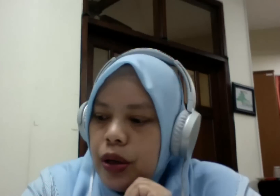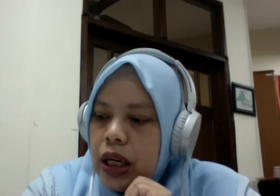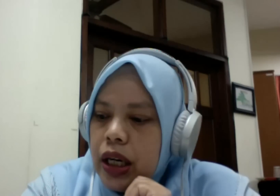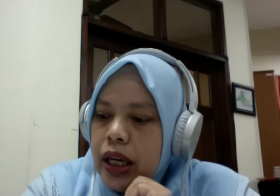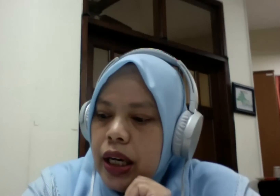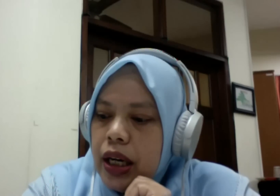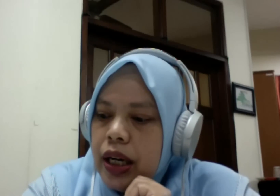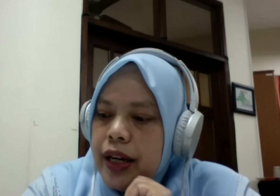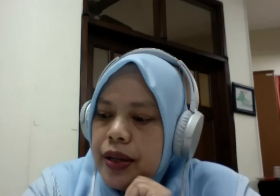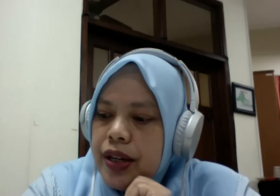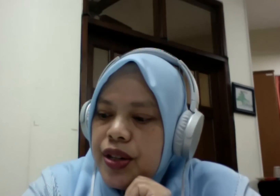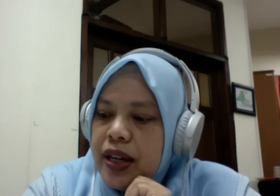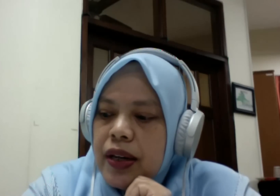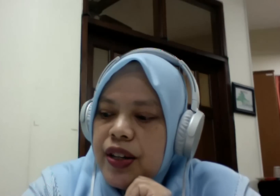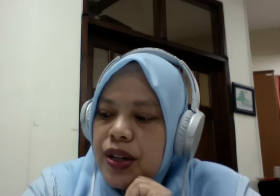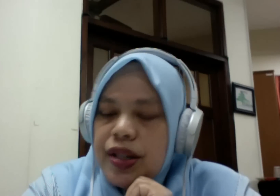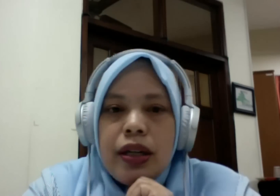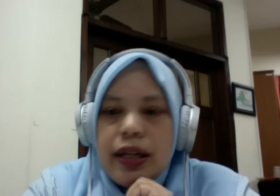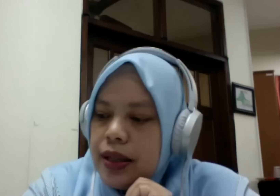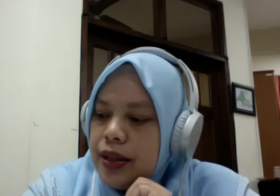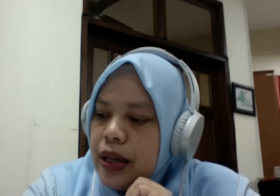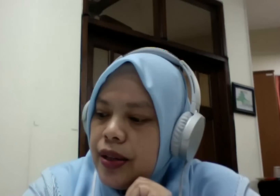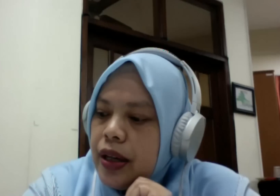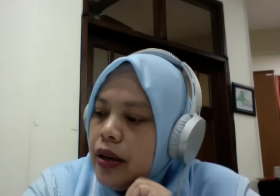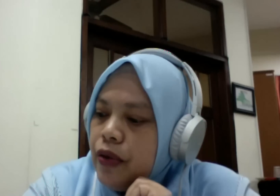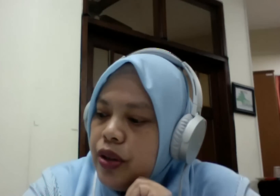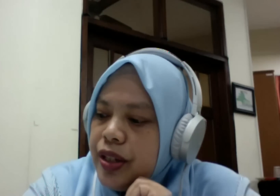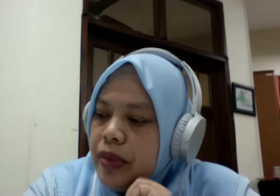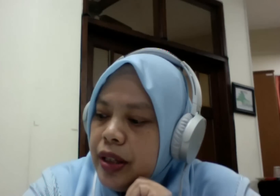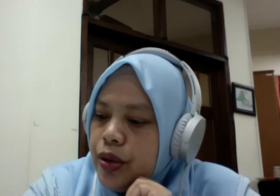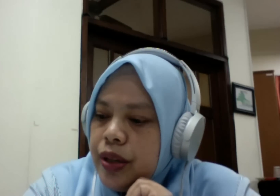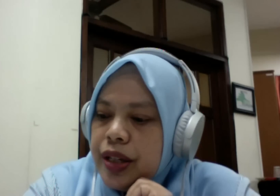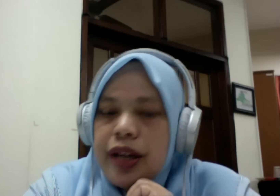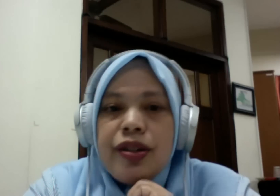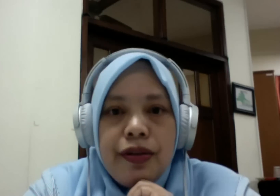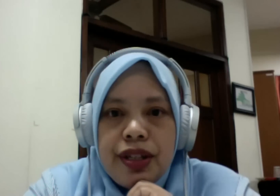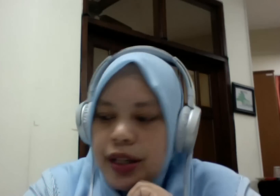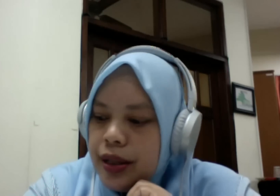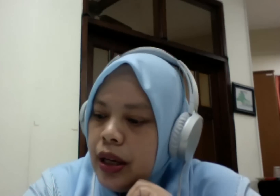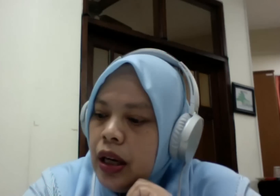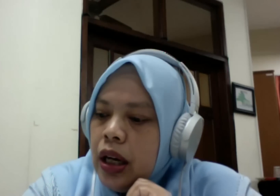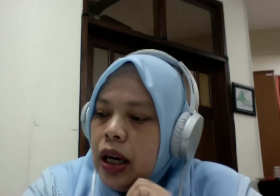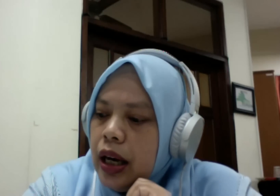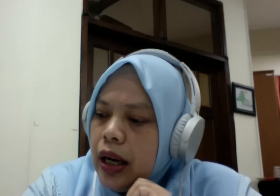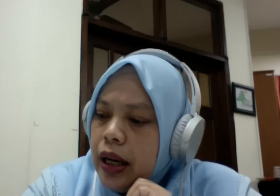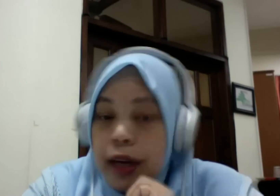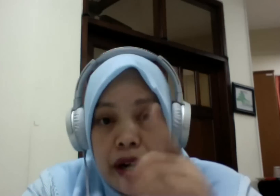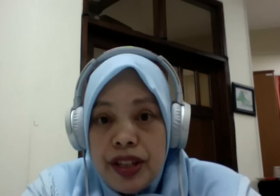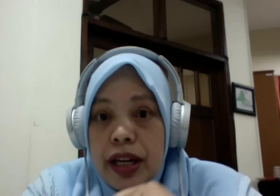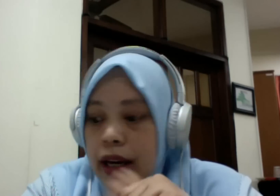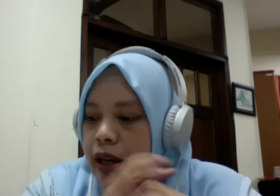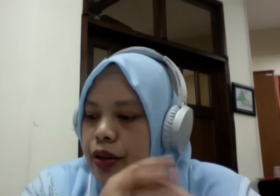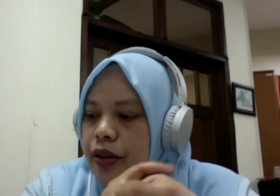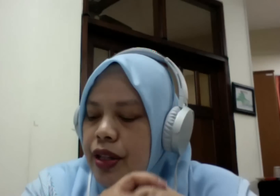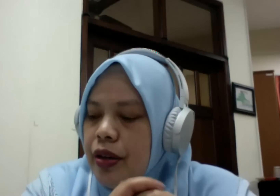also he is a senior researcher at Center for Disability Studies and Services in